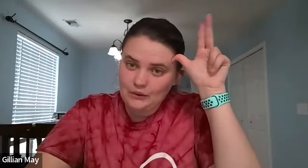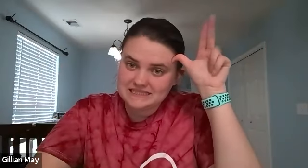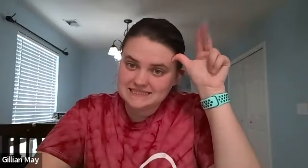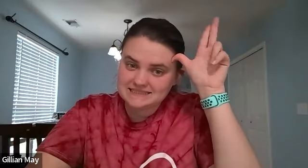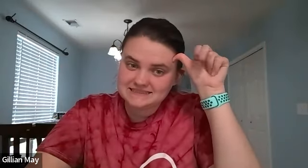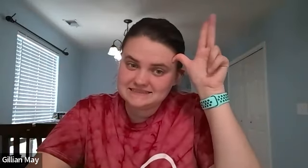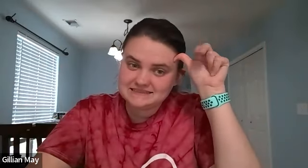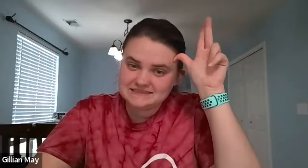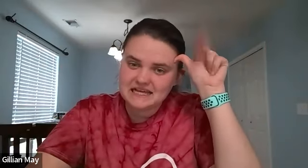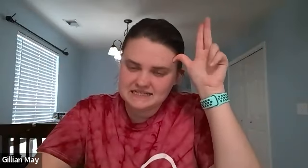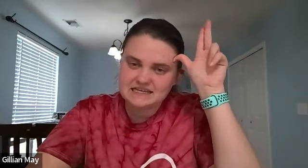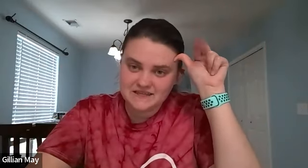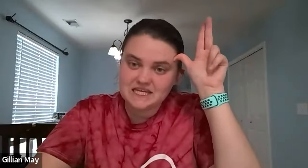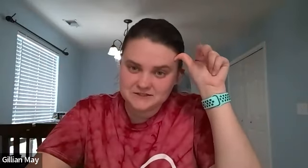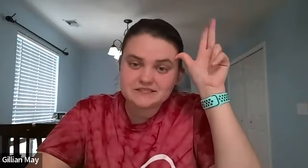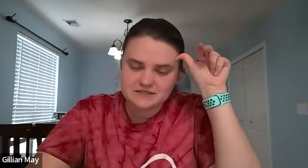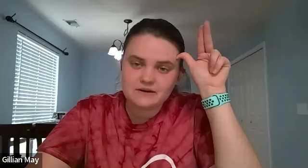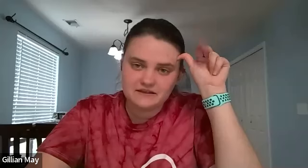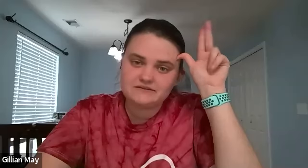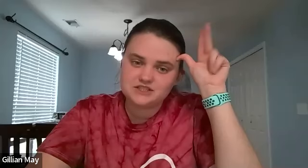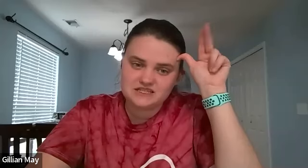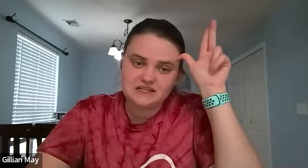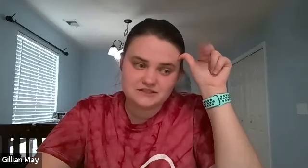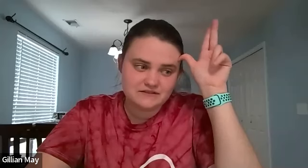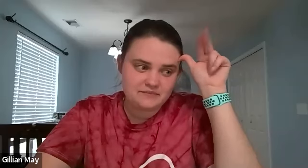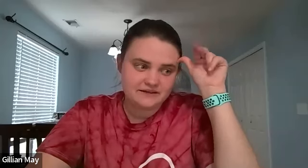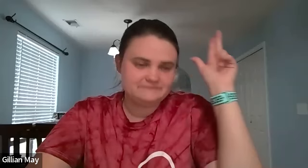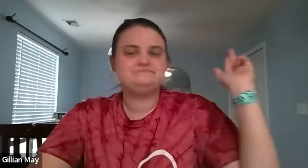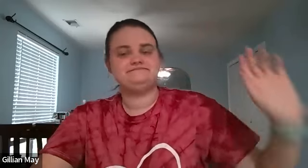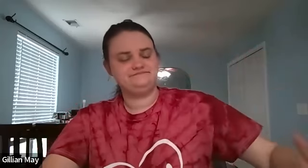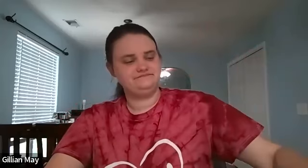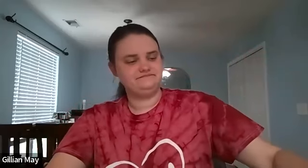horse. And it's like the ears. That's what I think of. It's just the ears flapping.